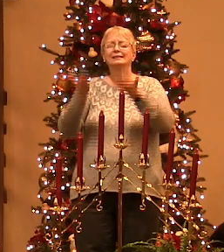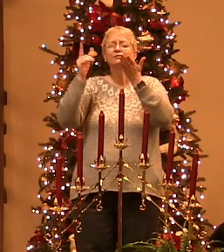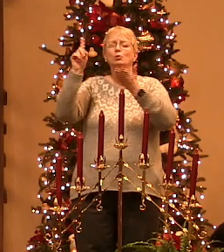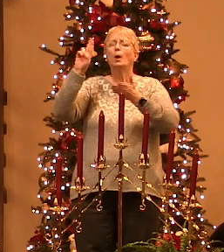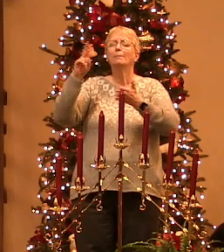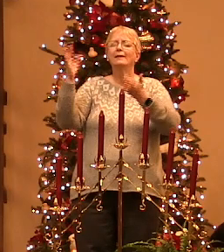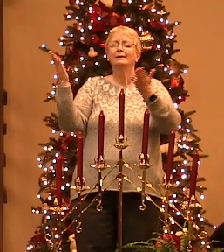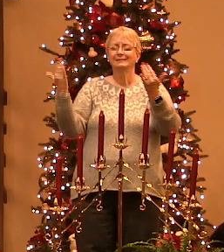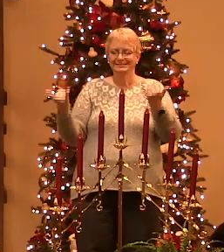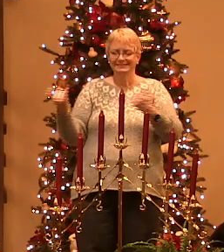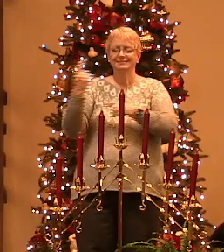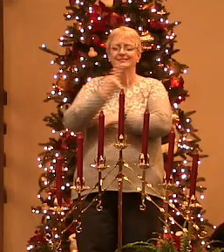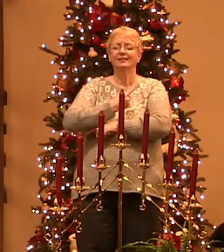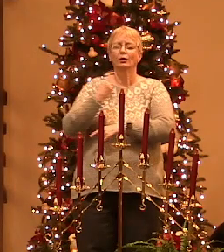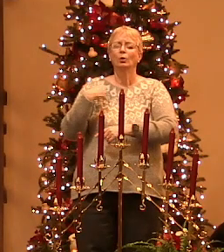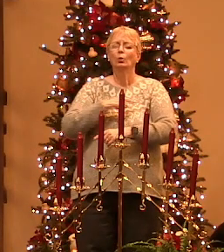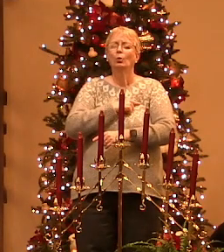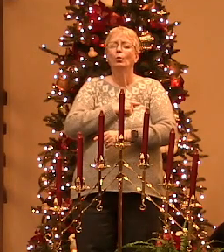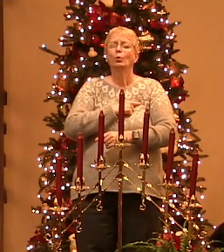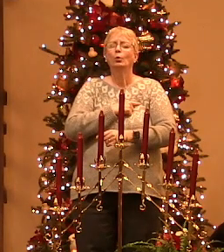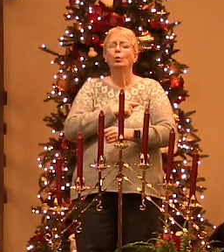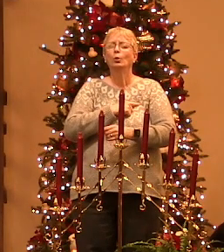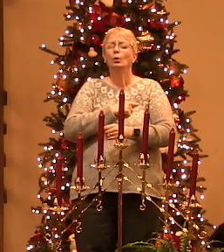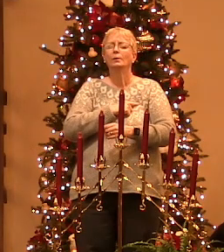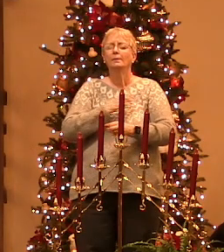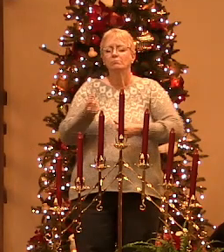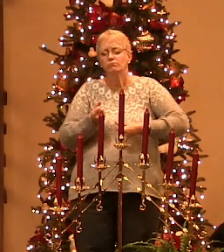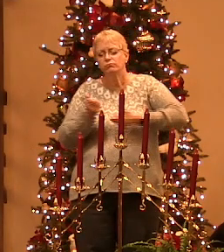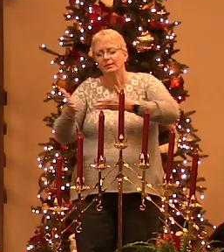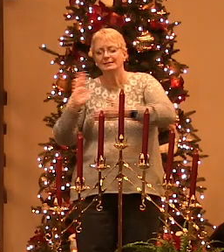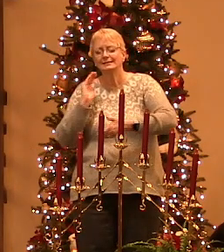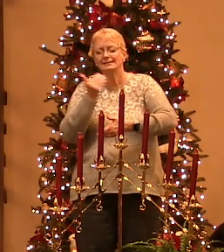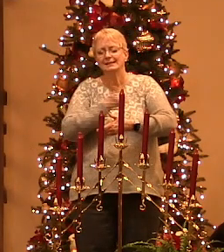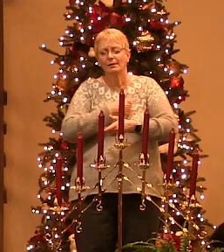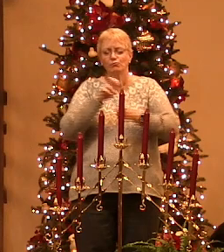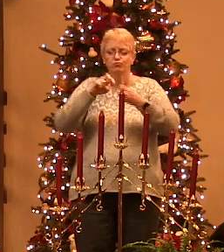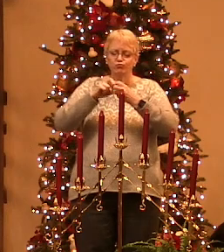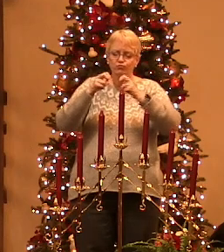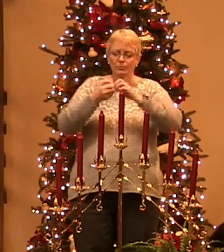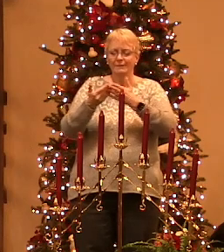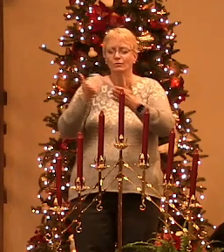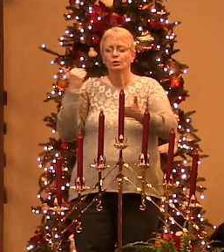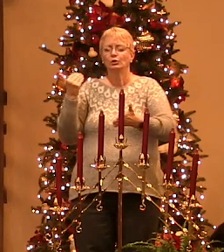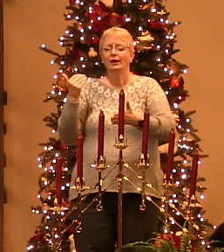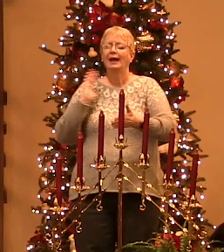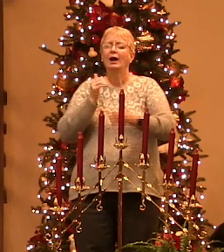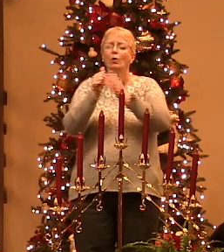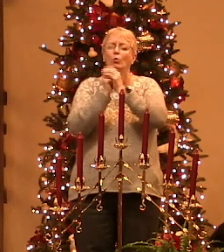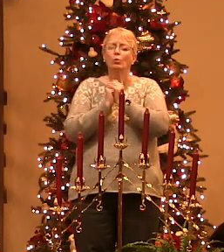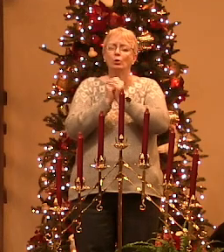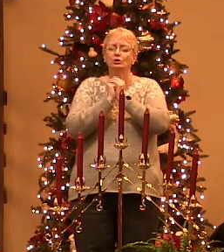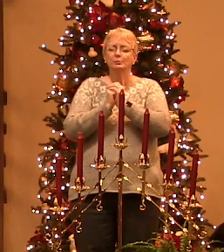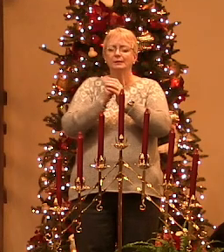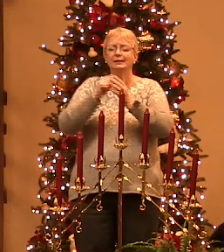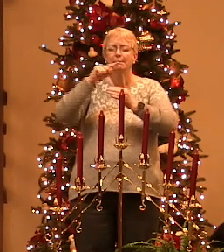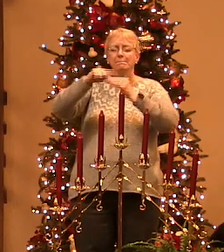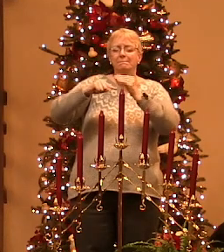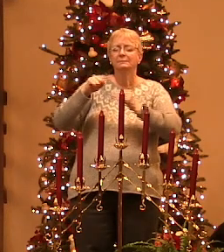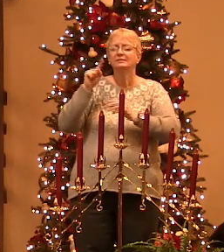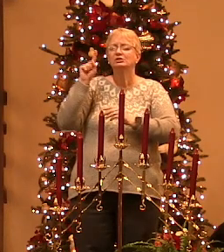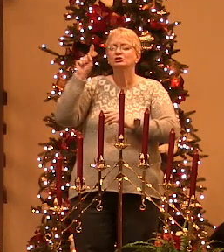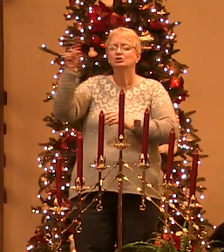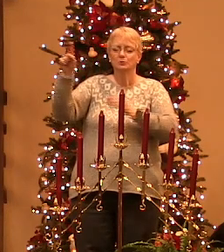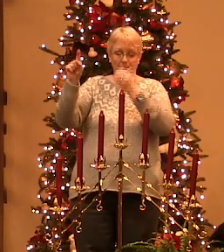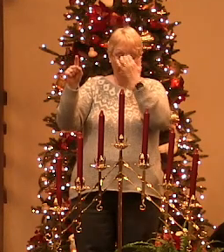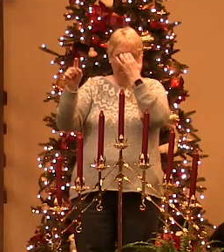morning. And we would be casting our crowns before you, that our worship would be vertically. It's about you. Lord, we can only